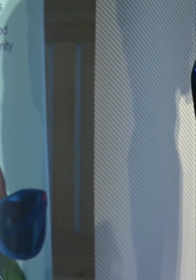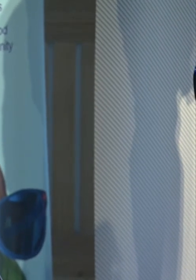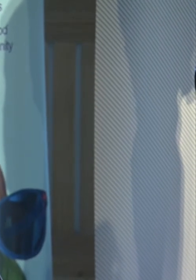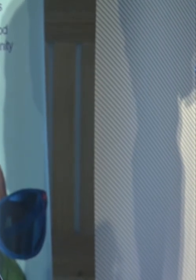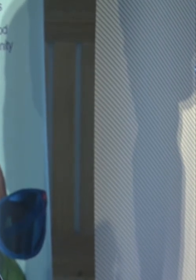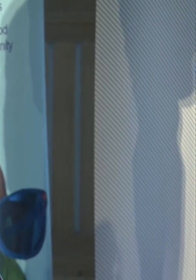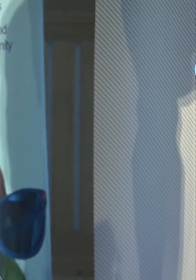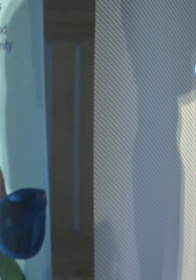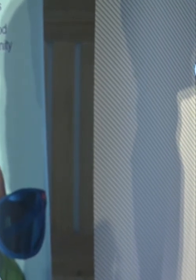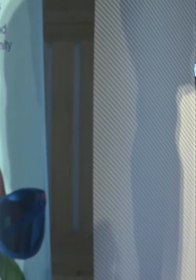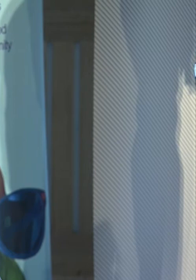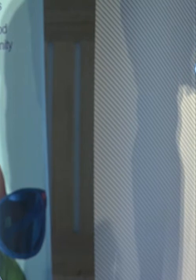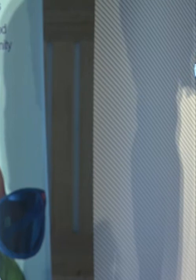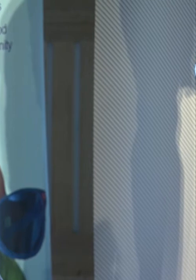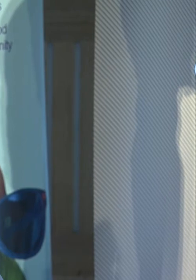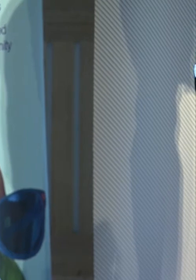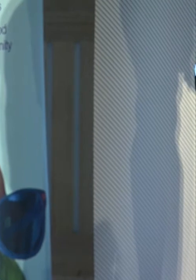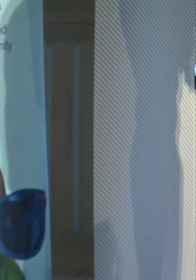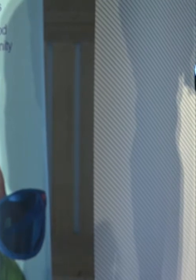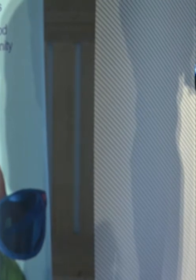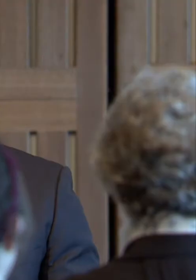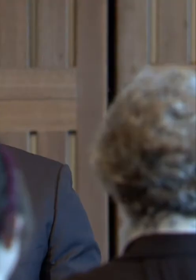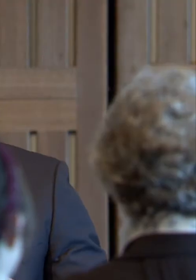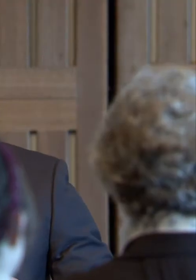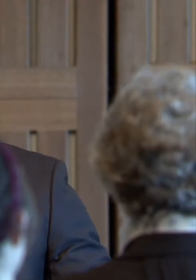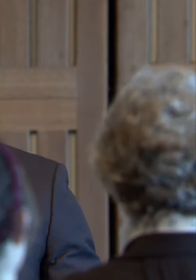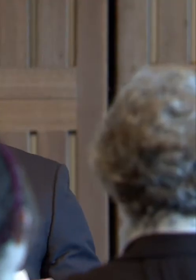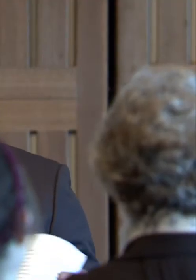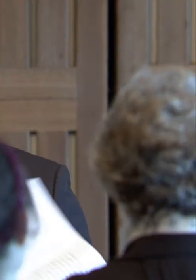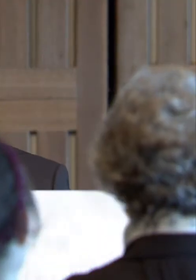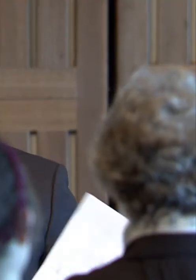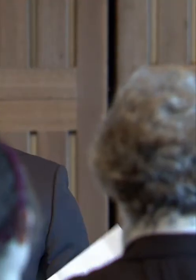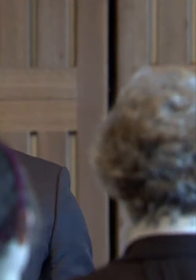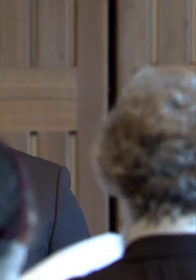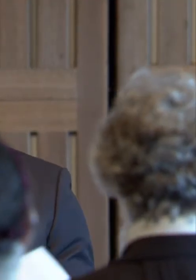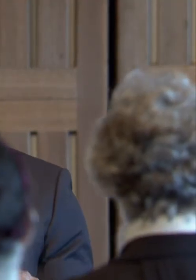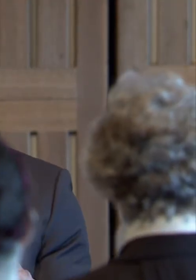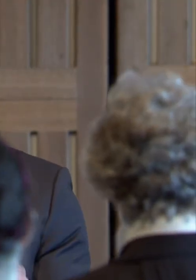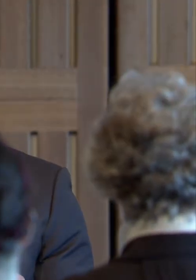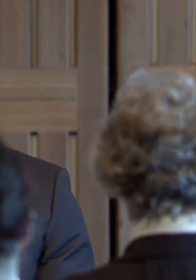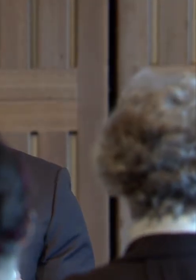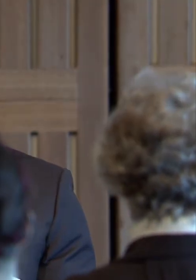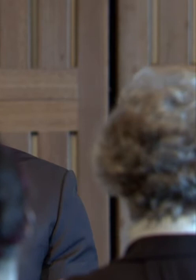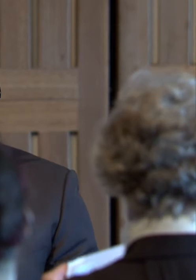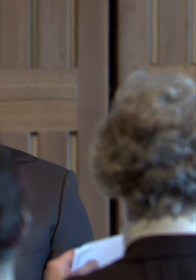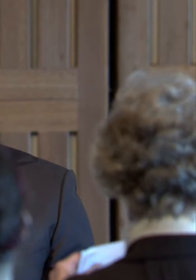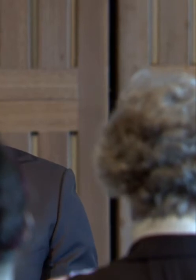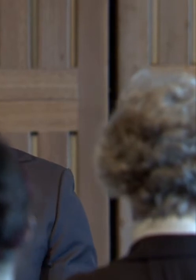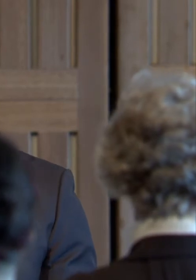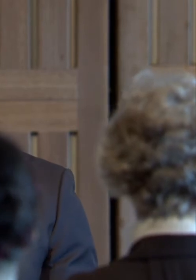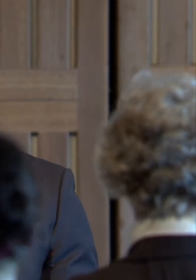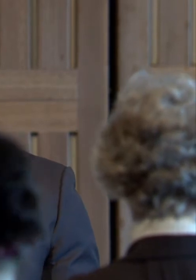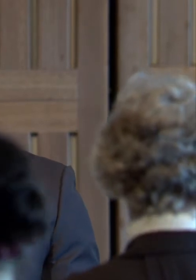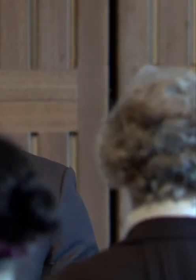media, with partners joining us from all over Australia and as far as Ohio, the